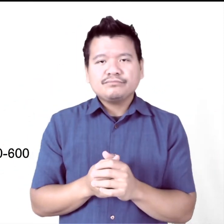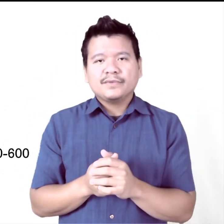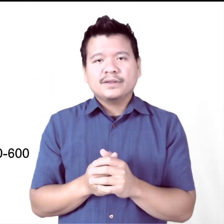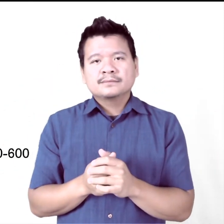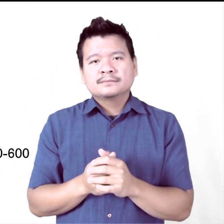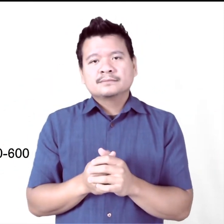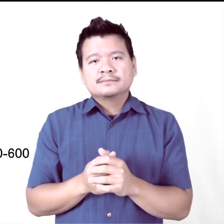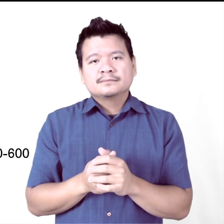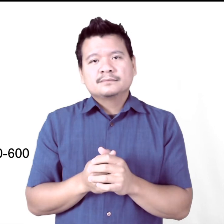$1,000.